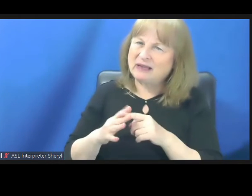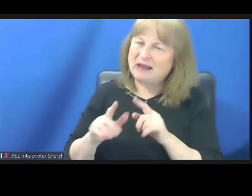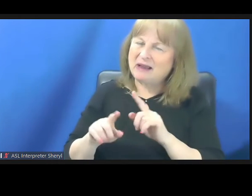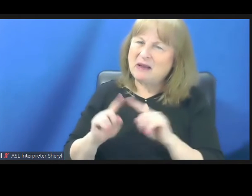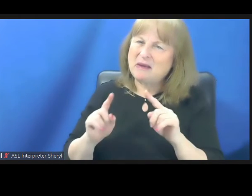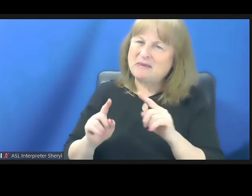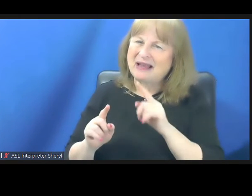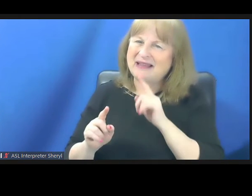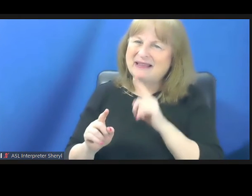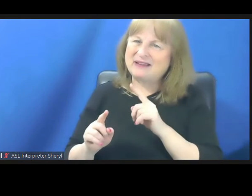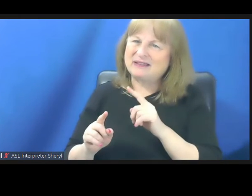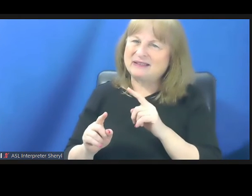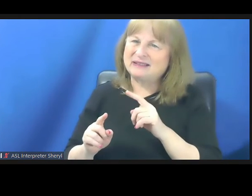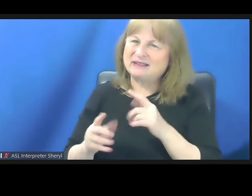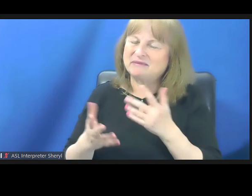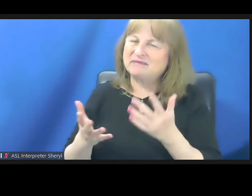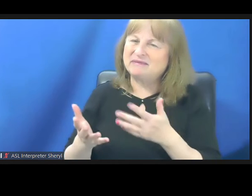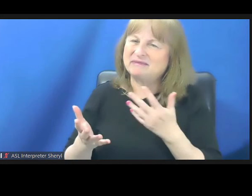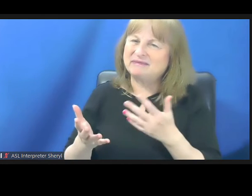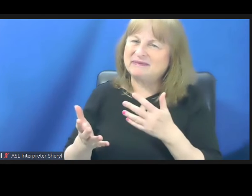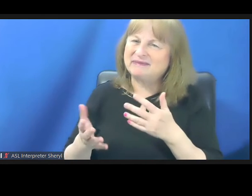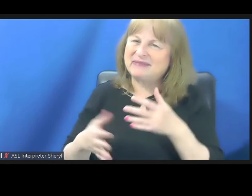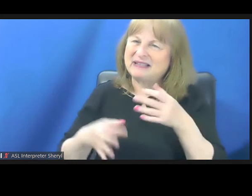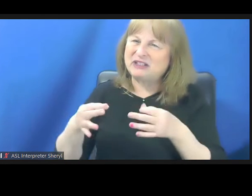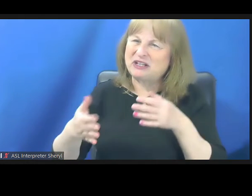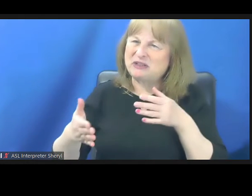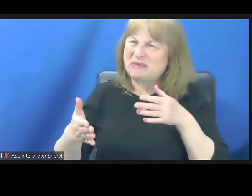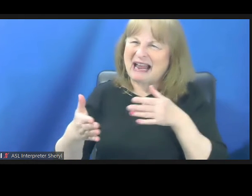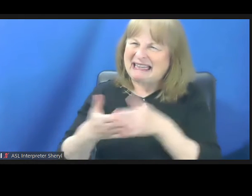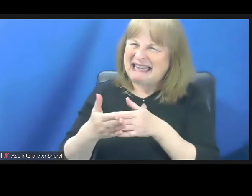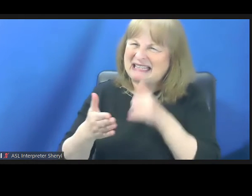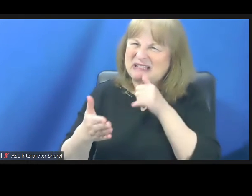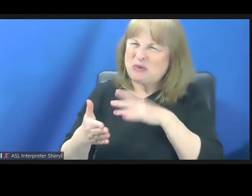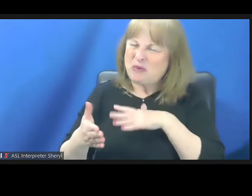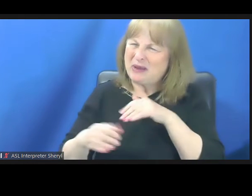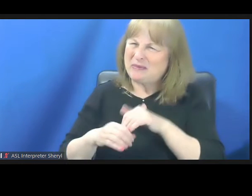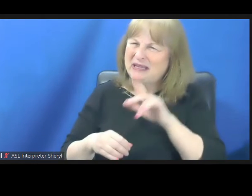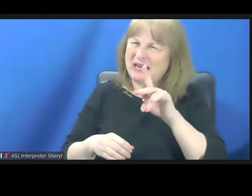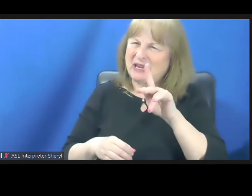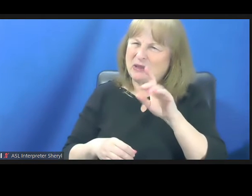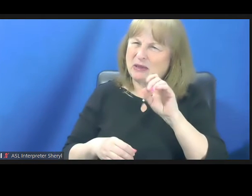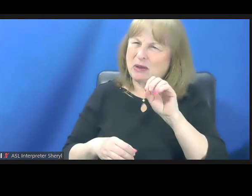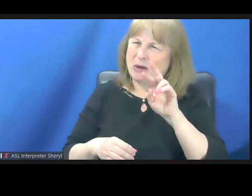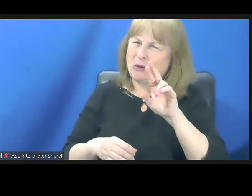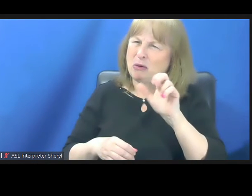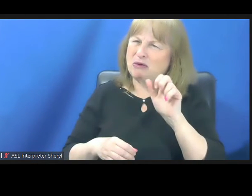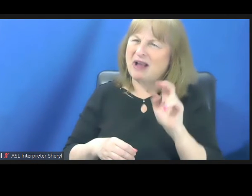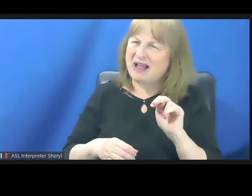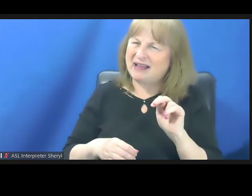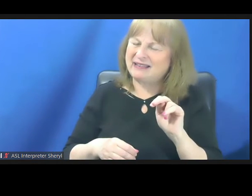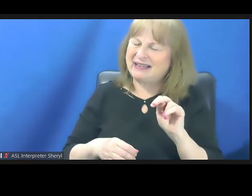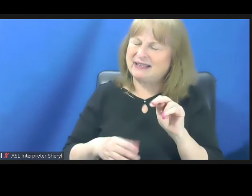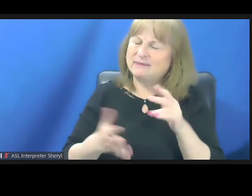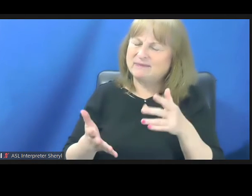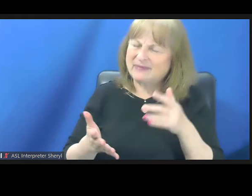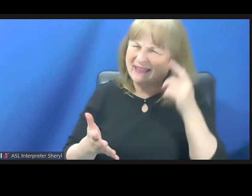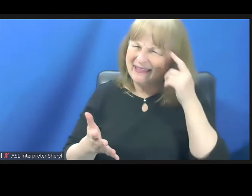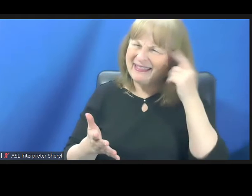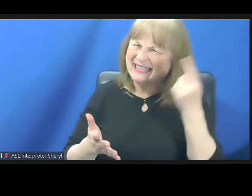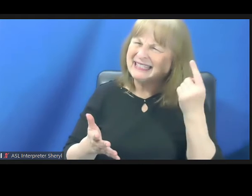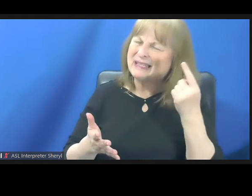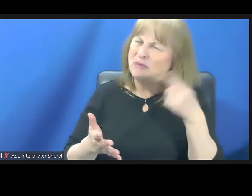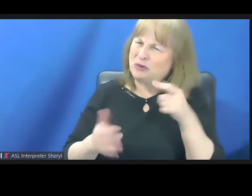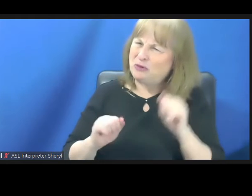an injunction against women in the Quran. He said, oh, no, there isn't. This is something you can do.